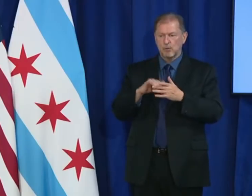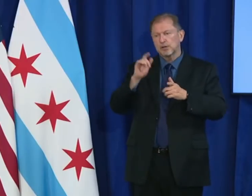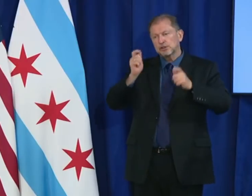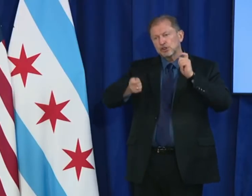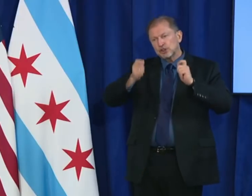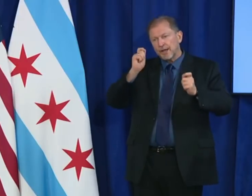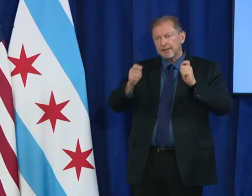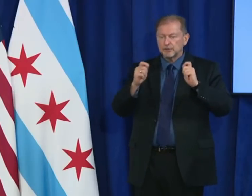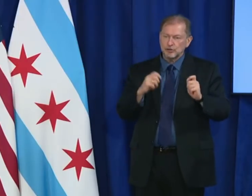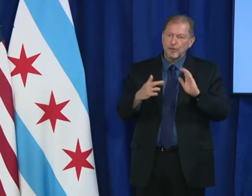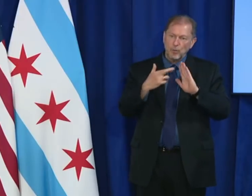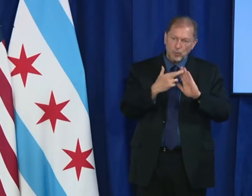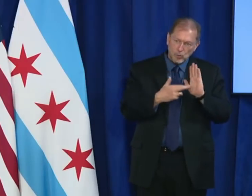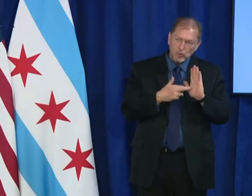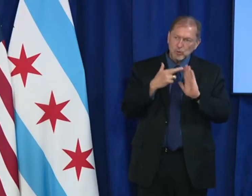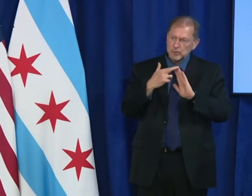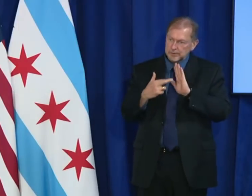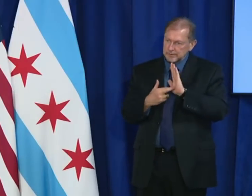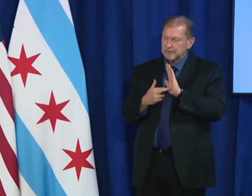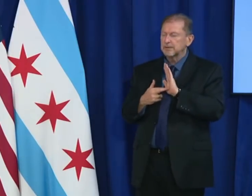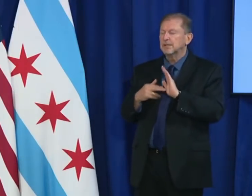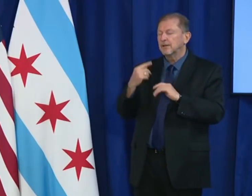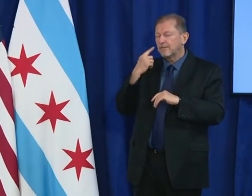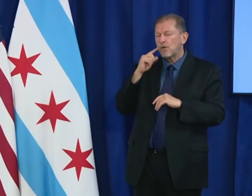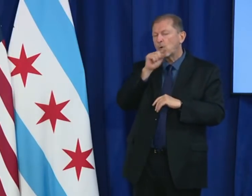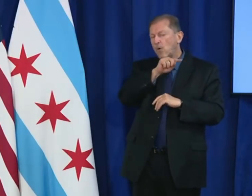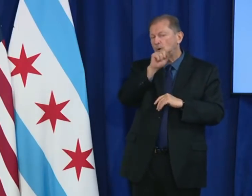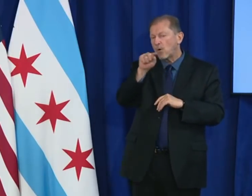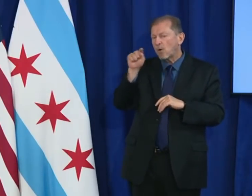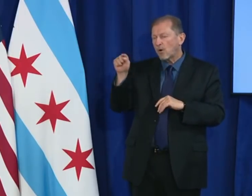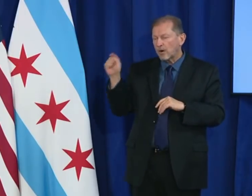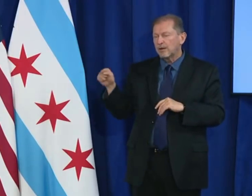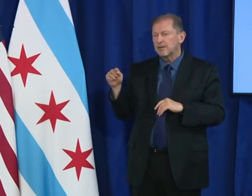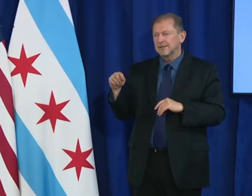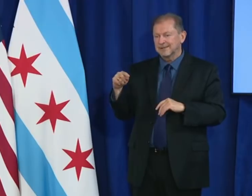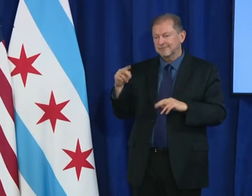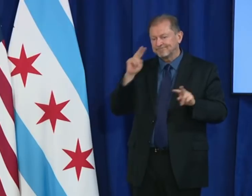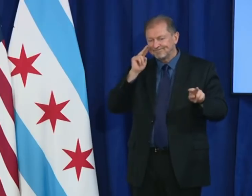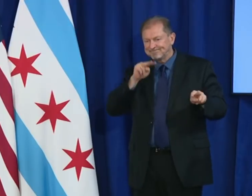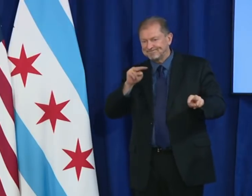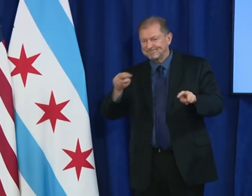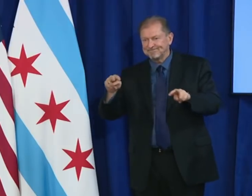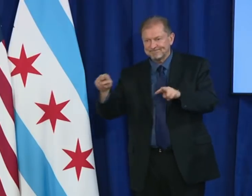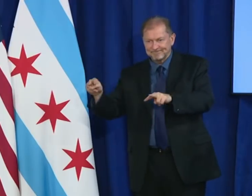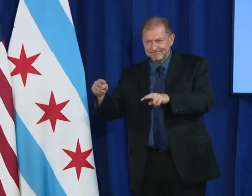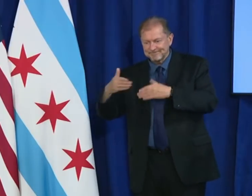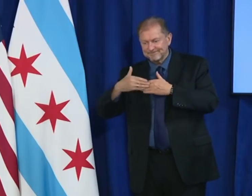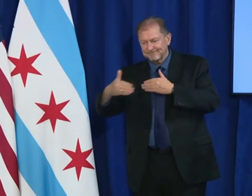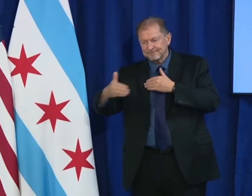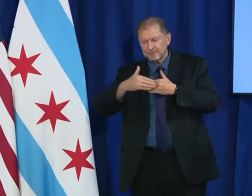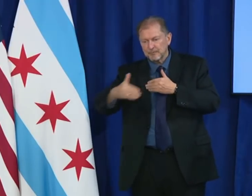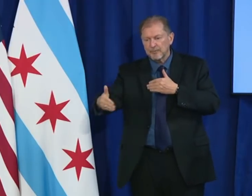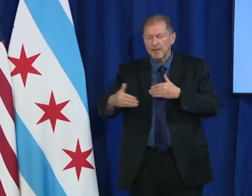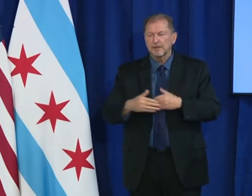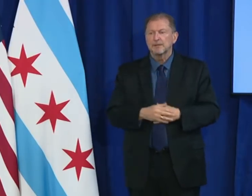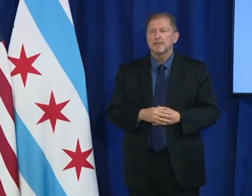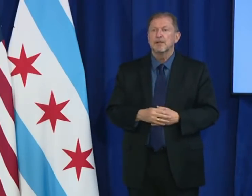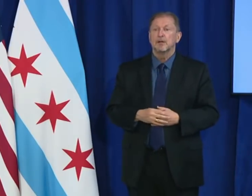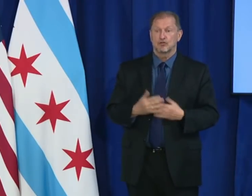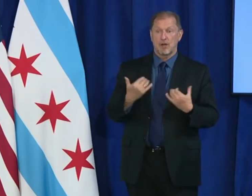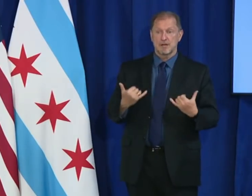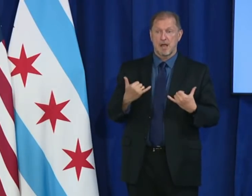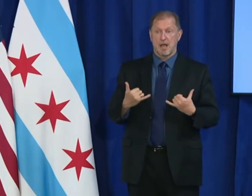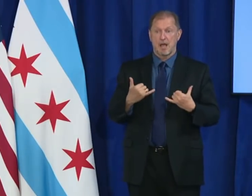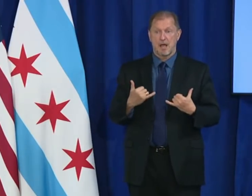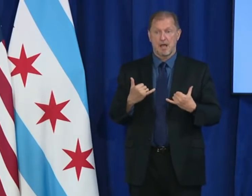requirements and guidelines here. I also think that from a business model where we're recommending